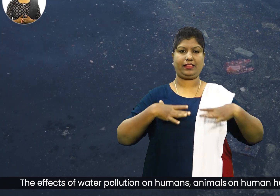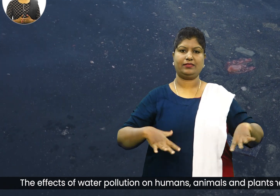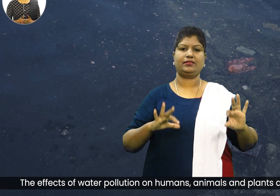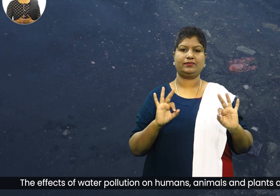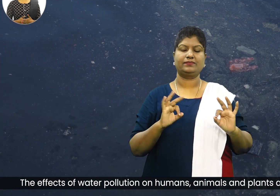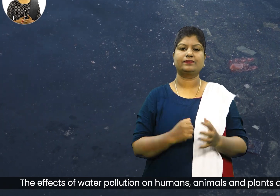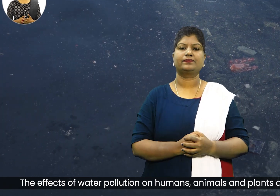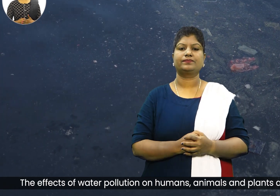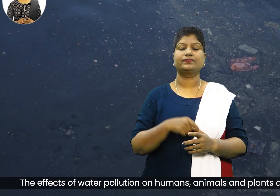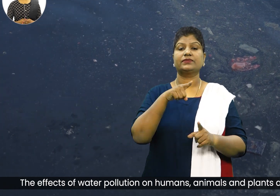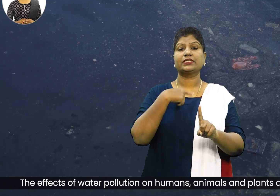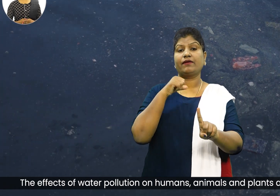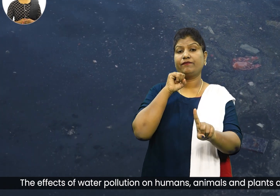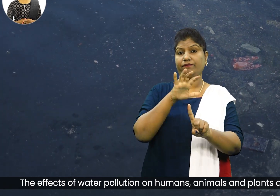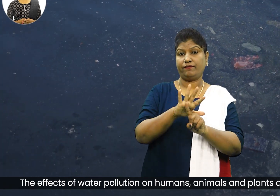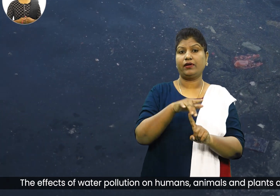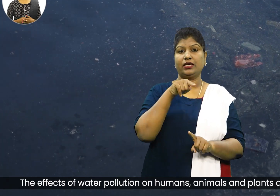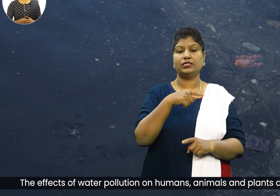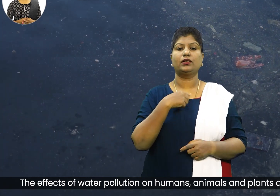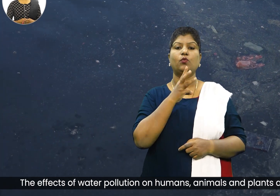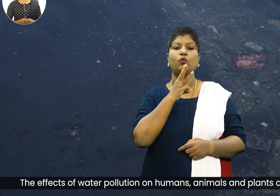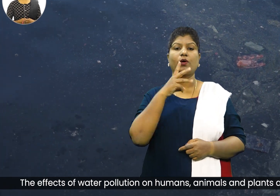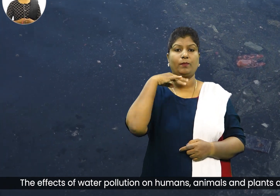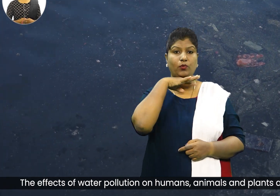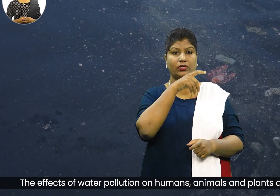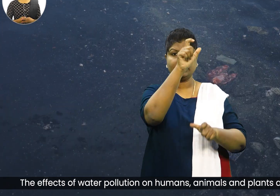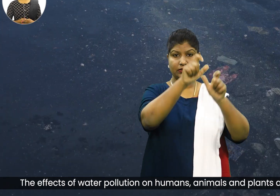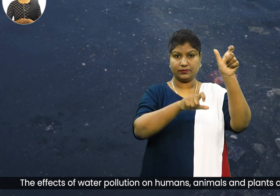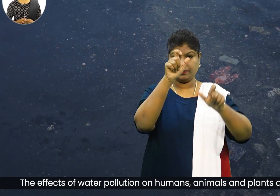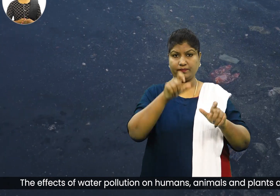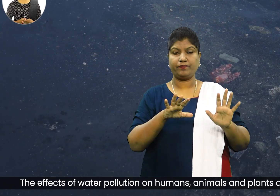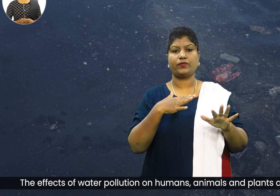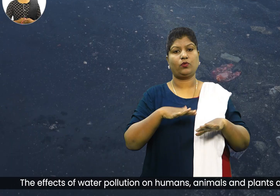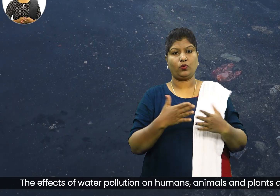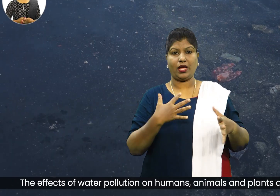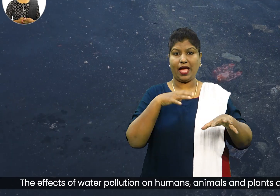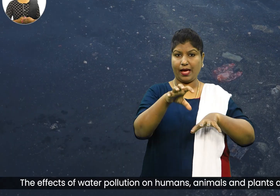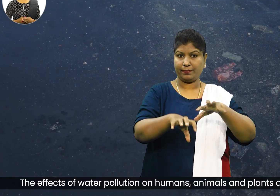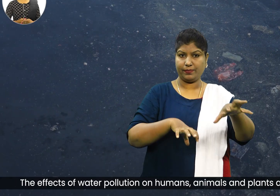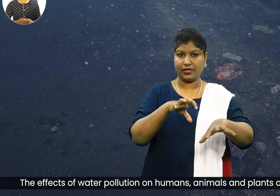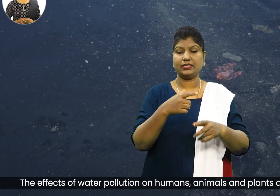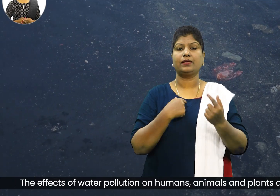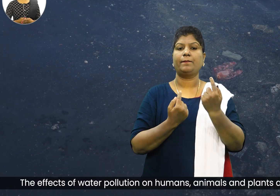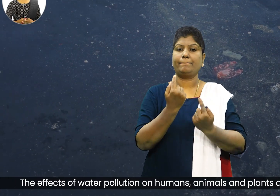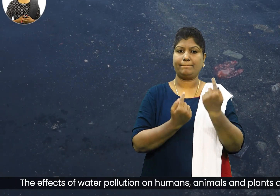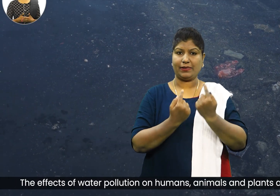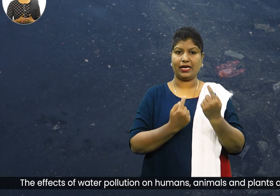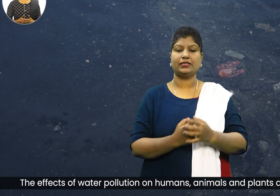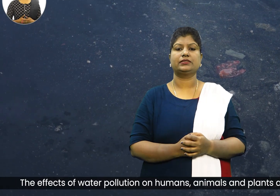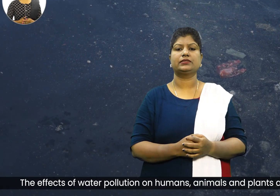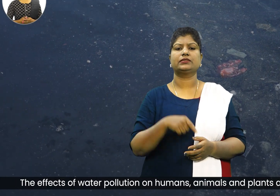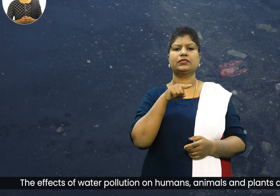The effects of water pollution on humans, animals, and plants